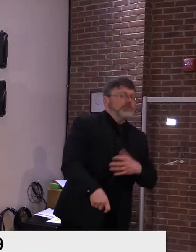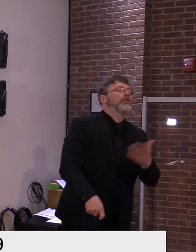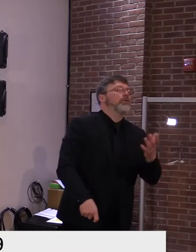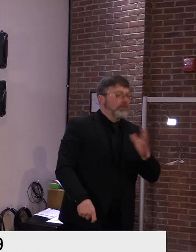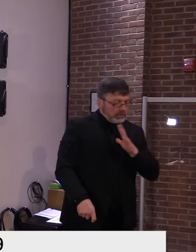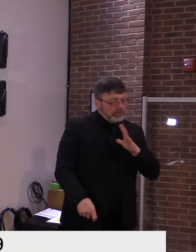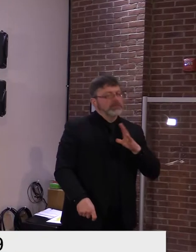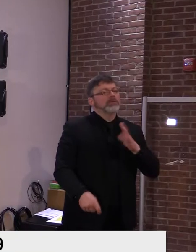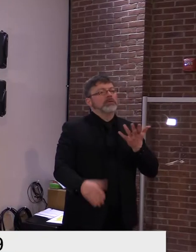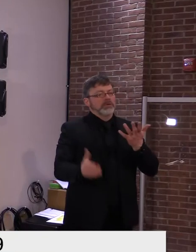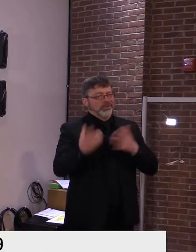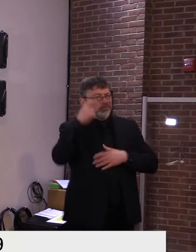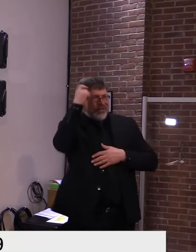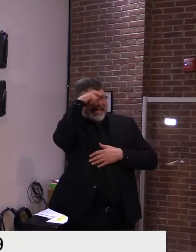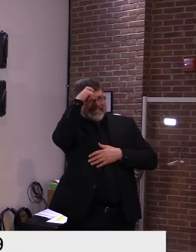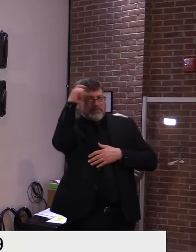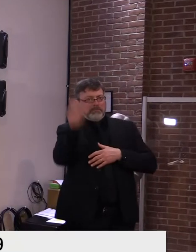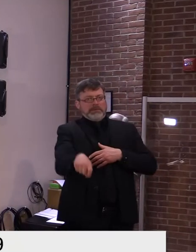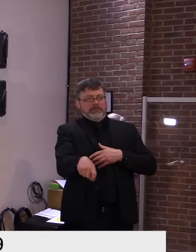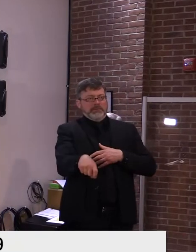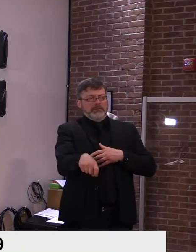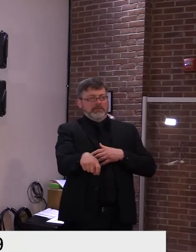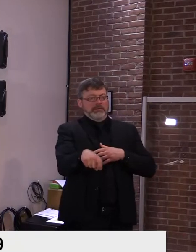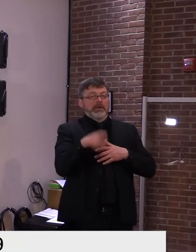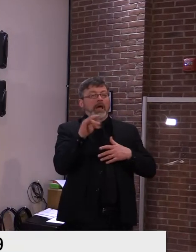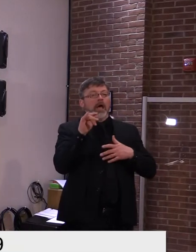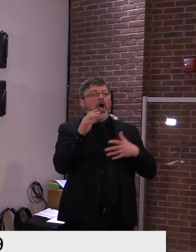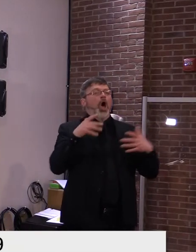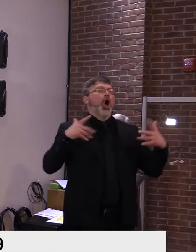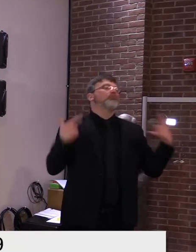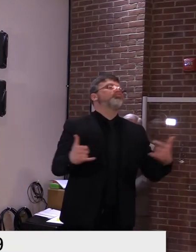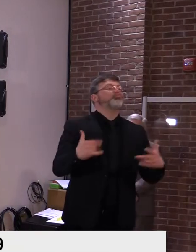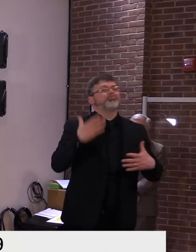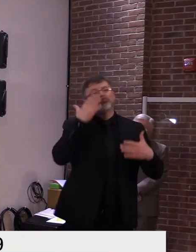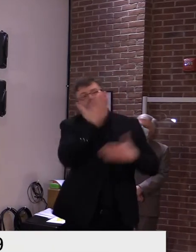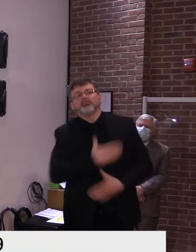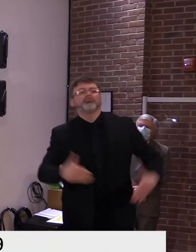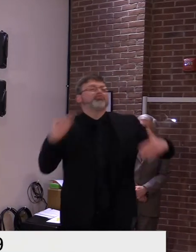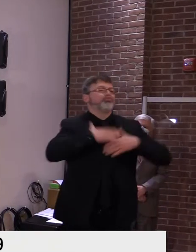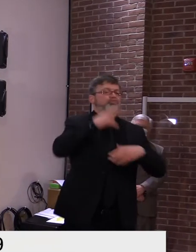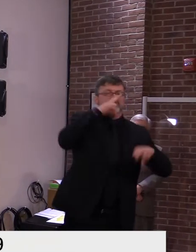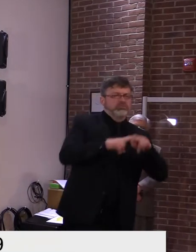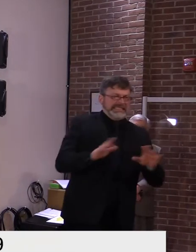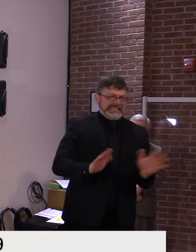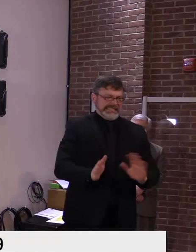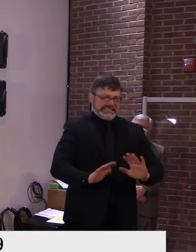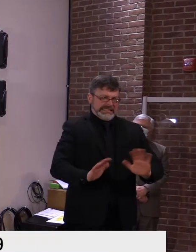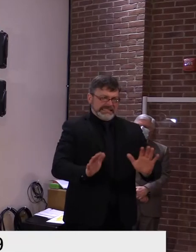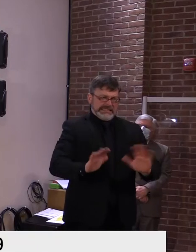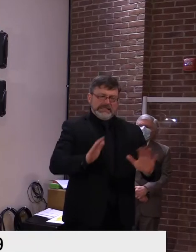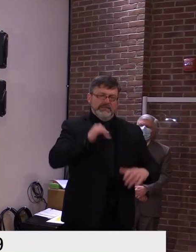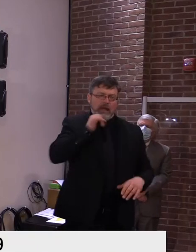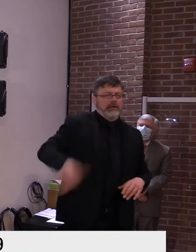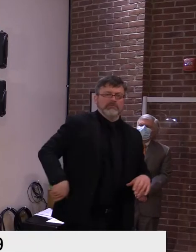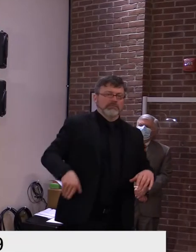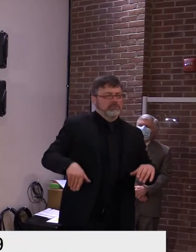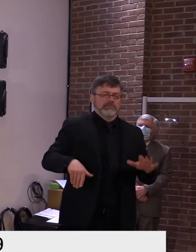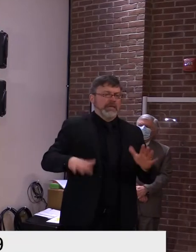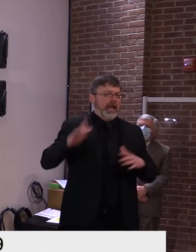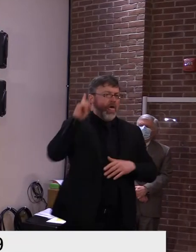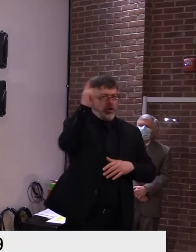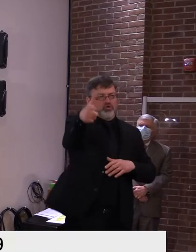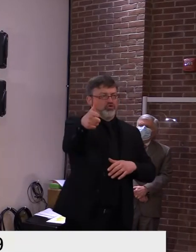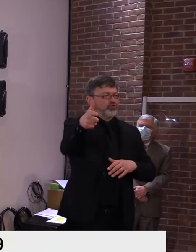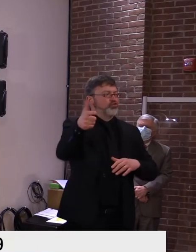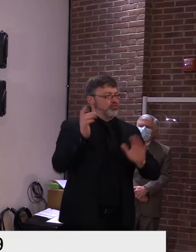in context, more than 68,000 tests were performed in the past week, with nearly 19,000 tests